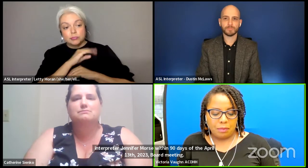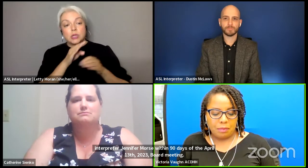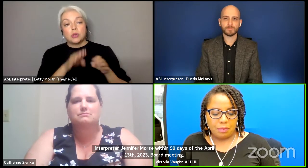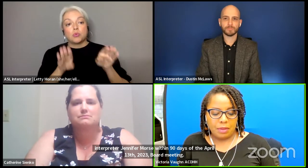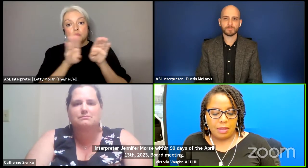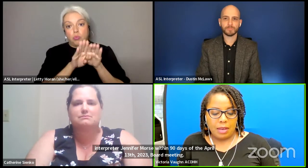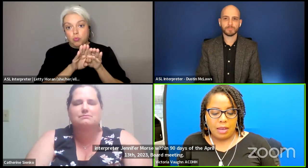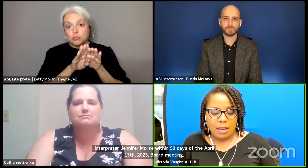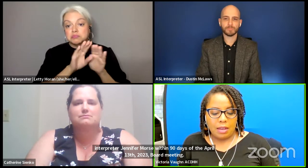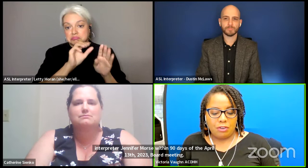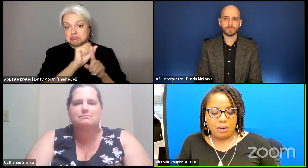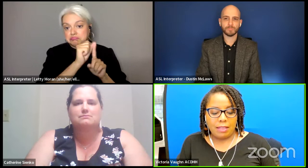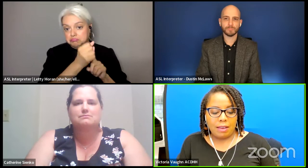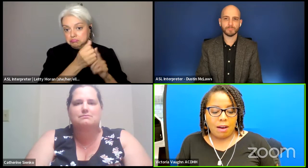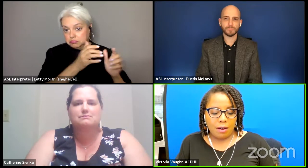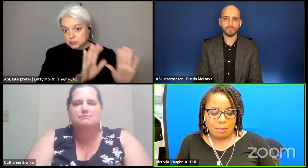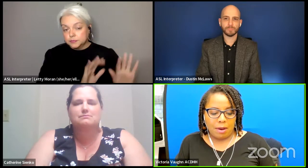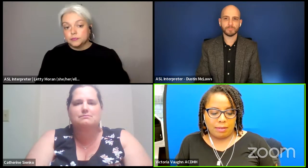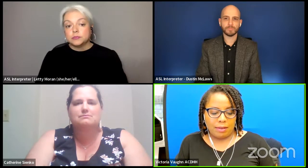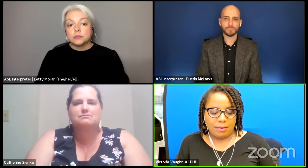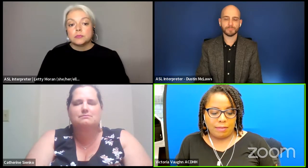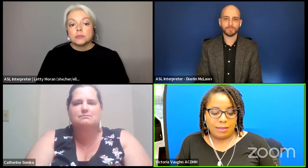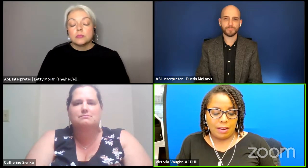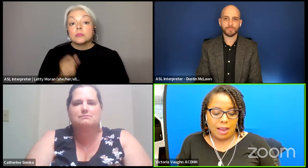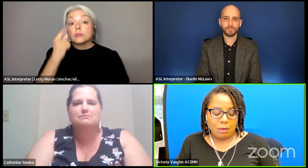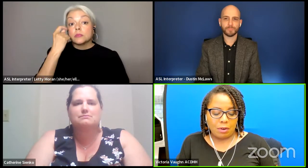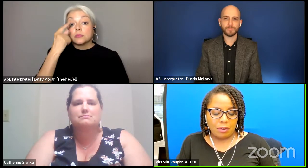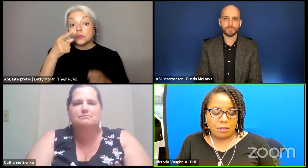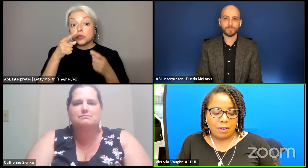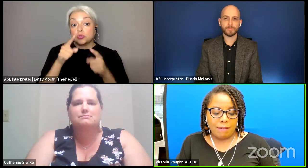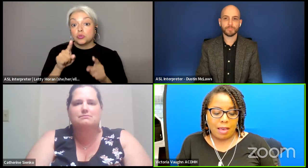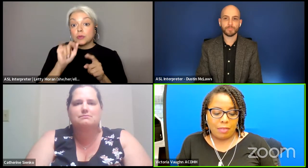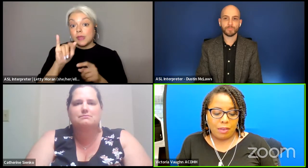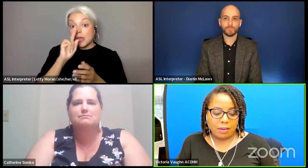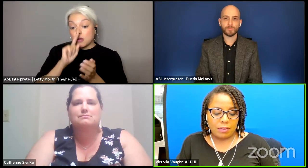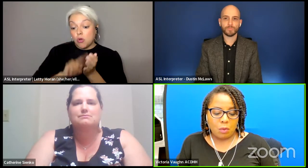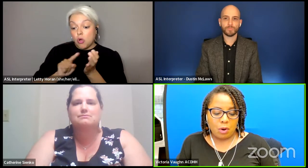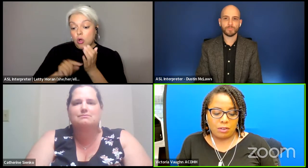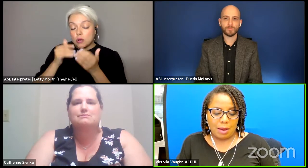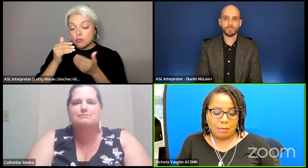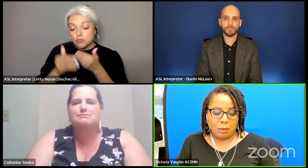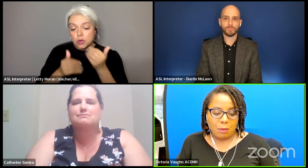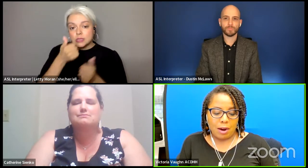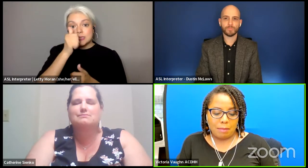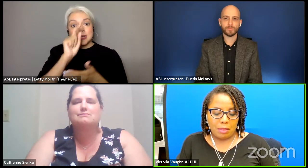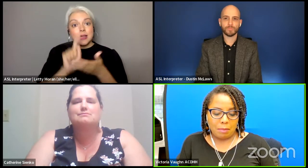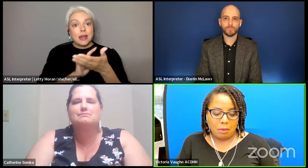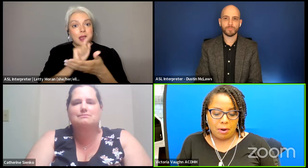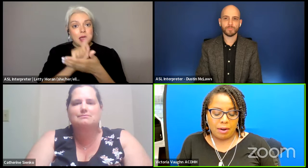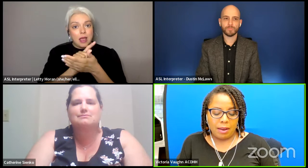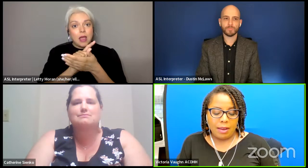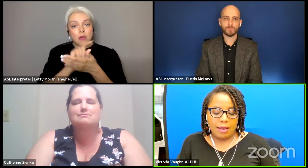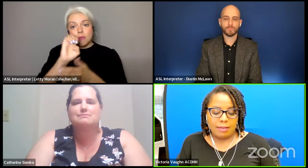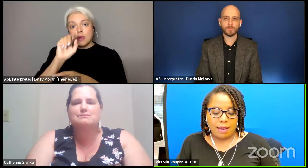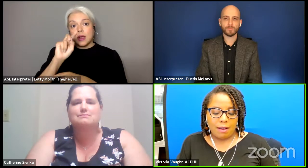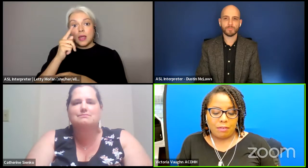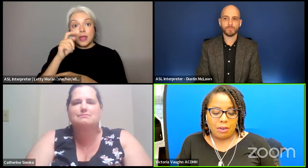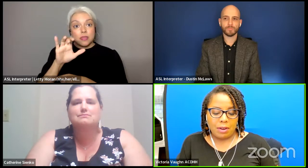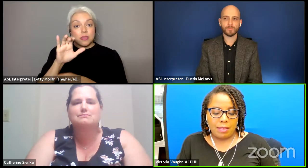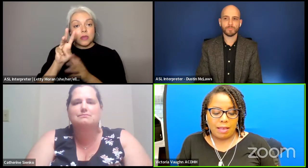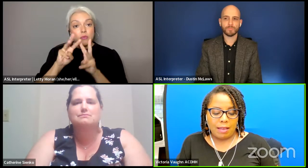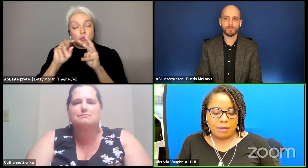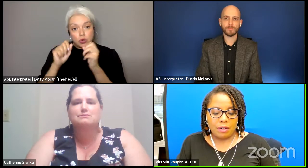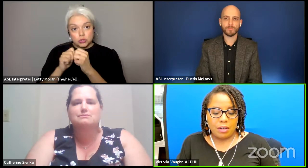Morse. During the audit process of the 10 hours of ethics workshops required by the board,